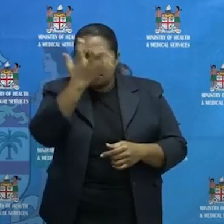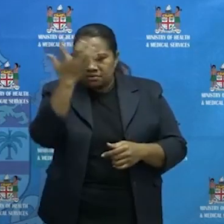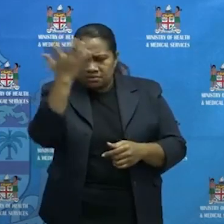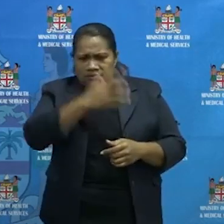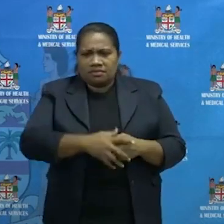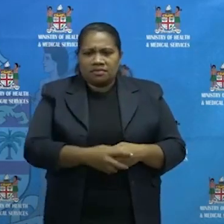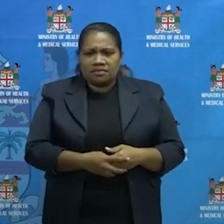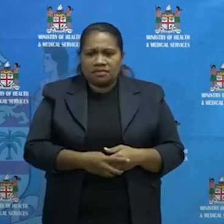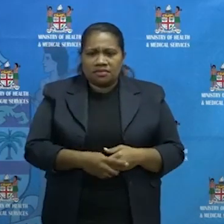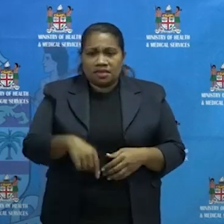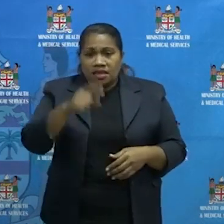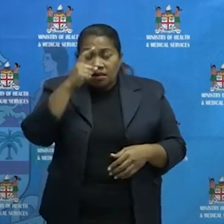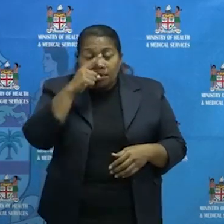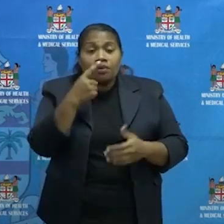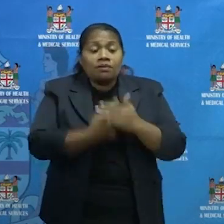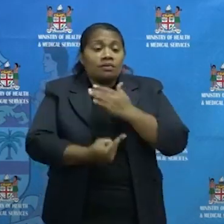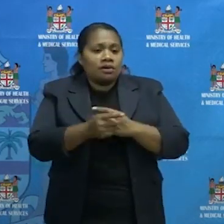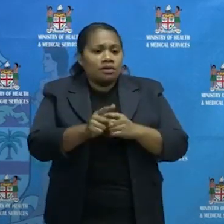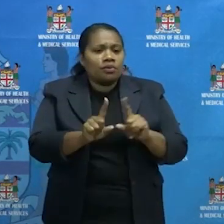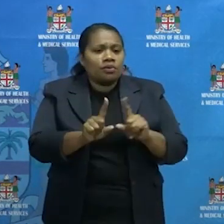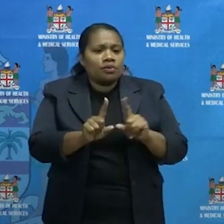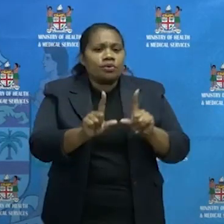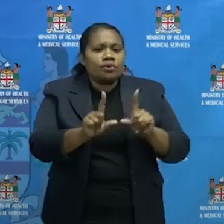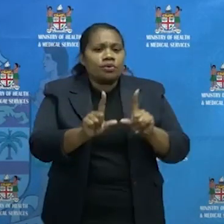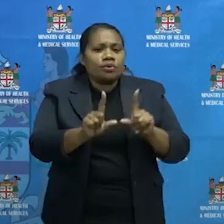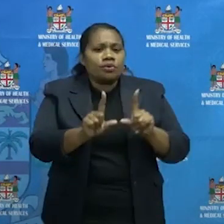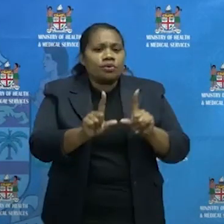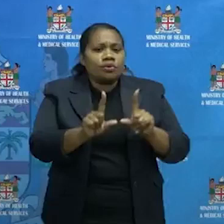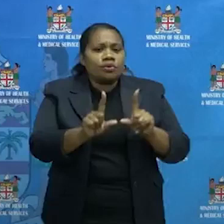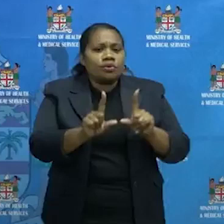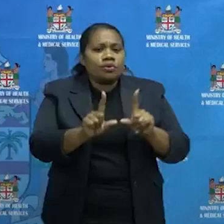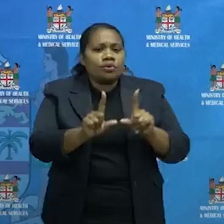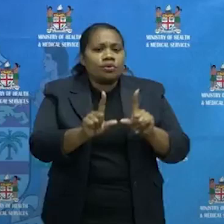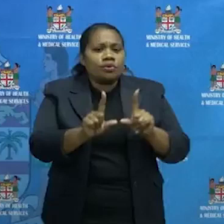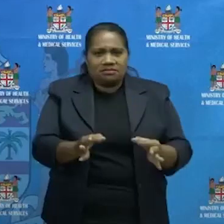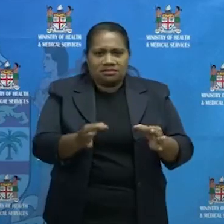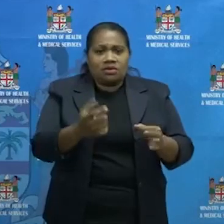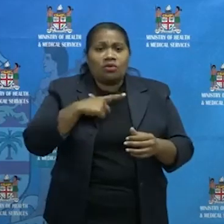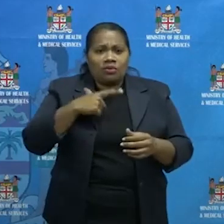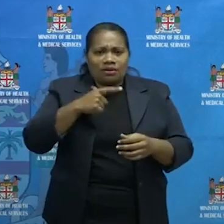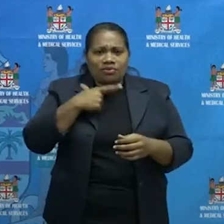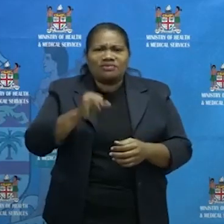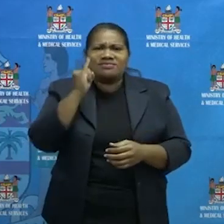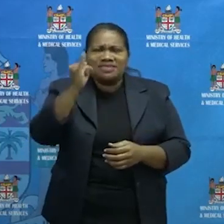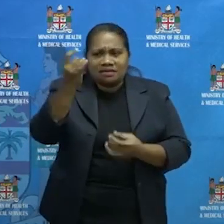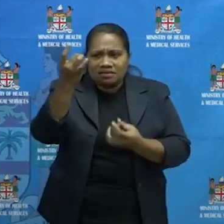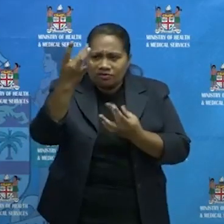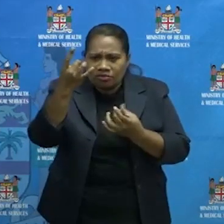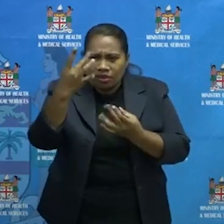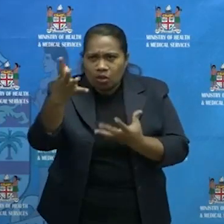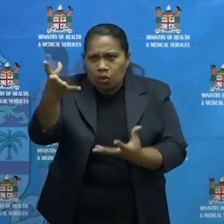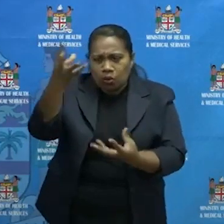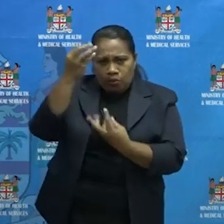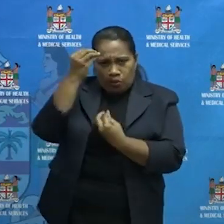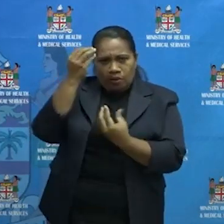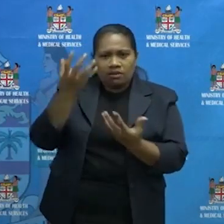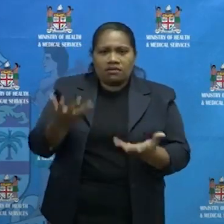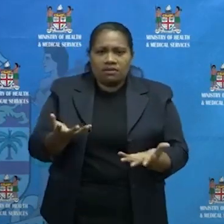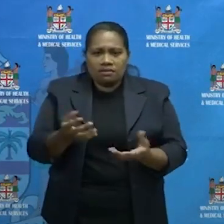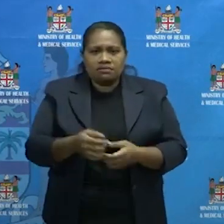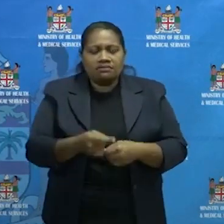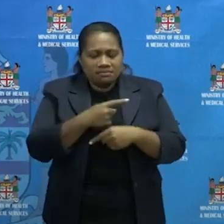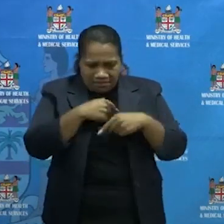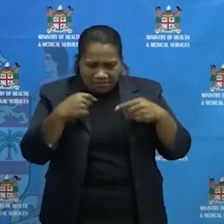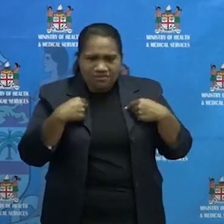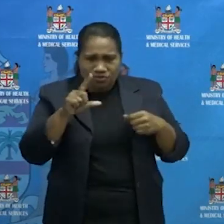drives people to make bad decisions with bad information. We hold these briefings every day